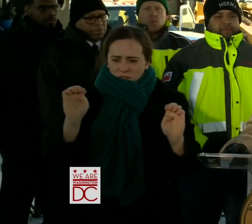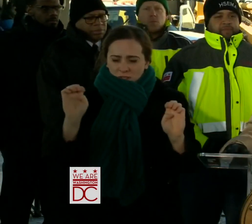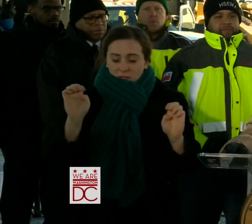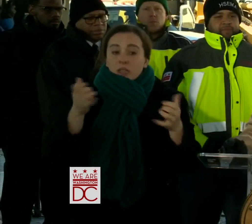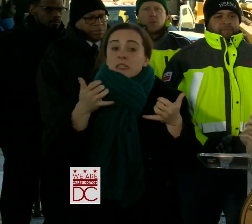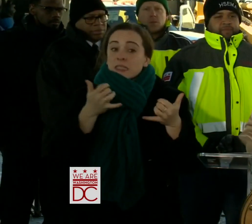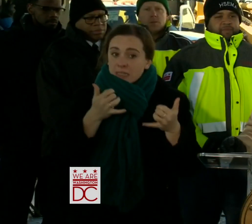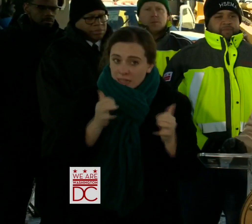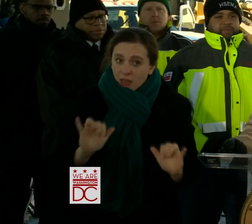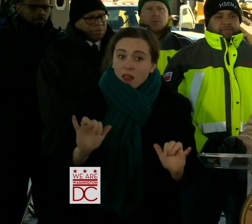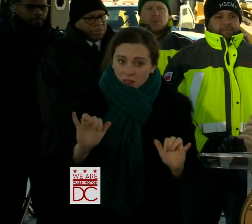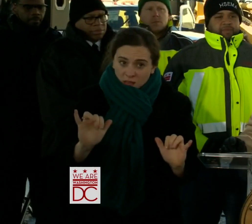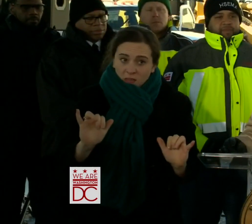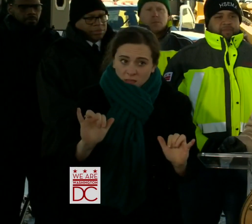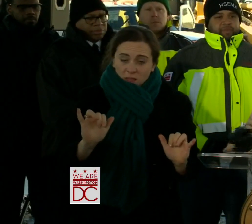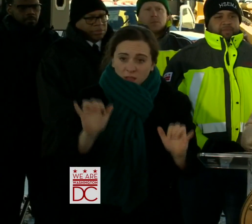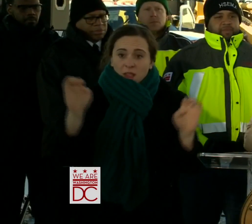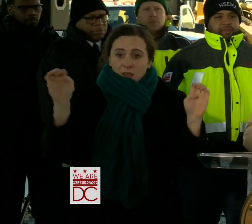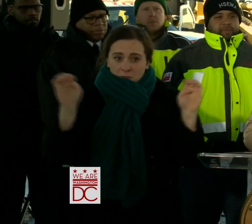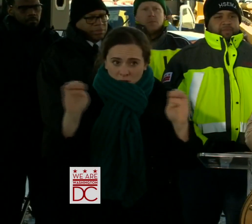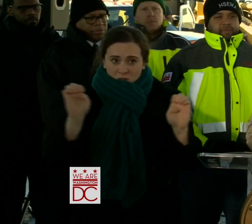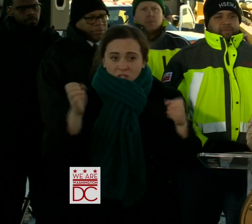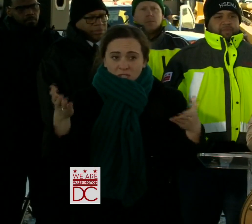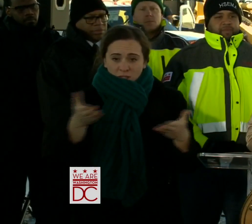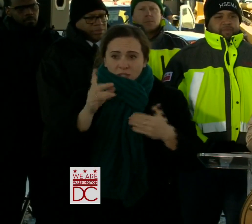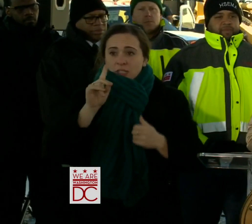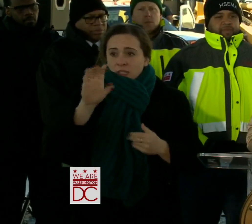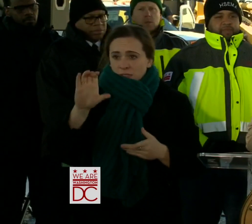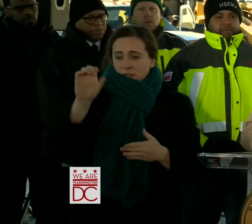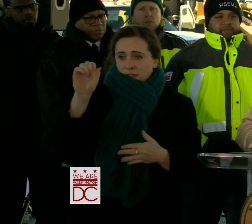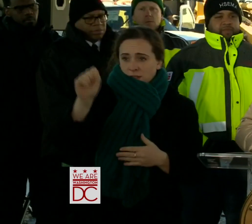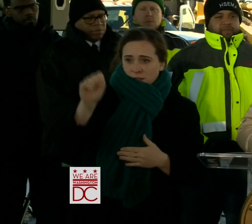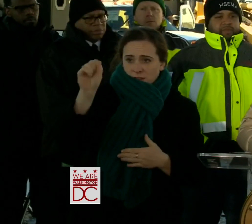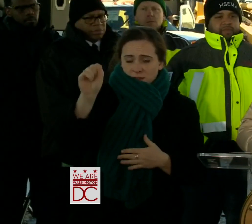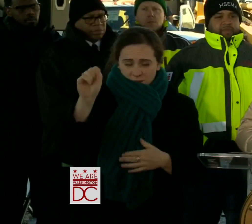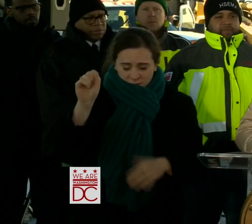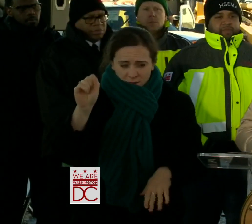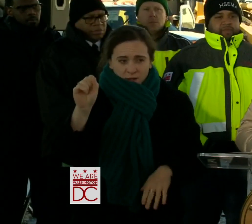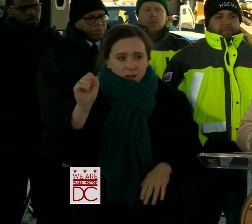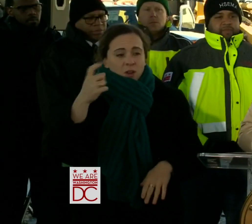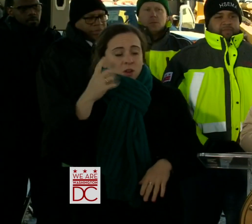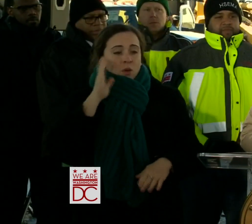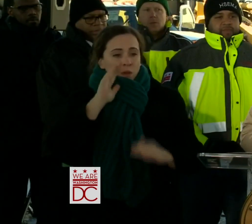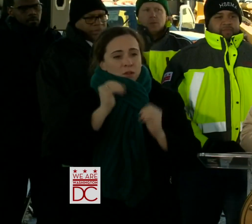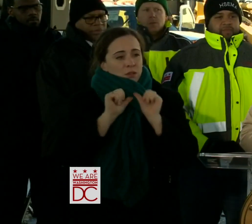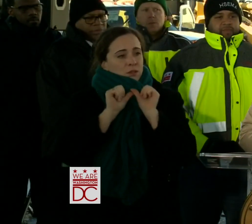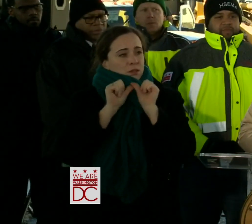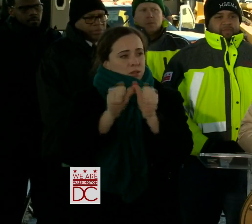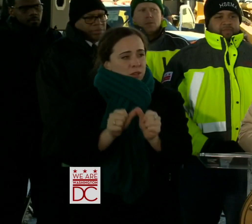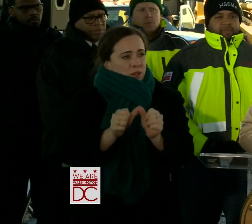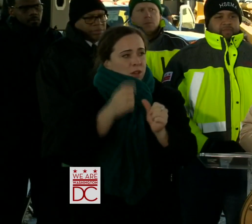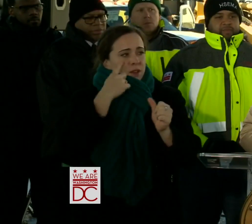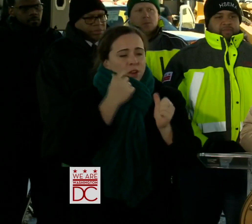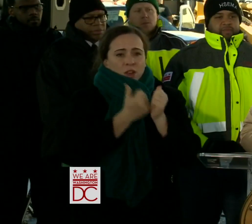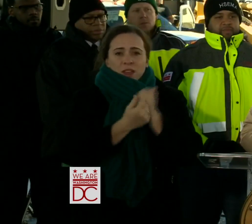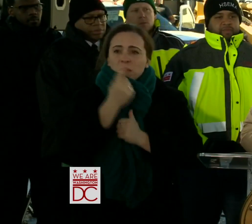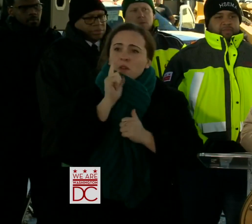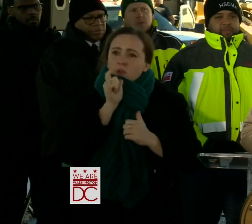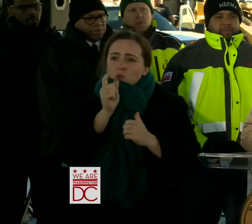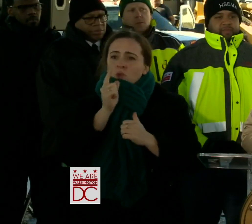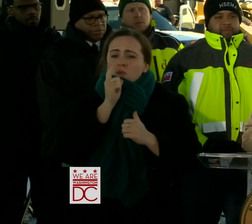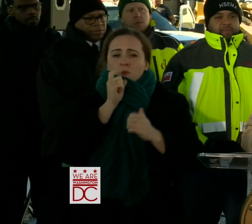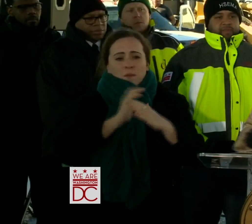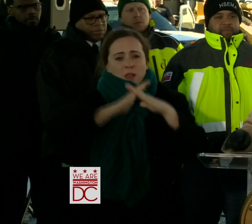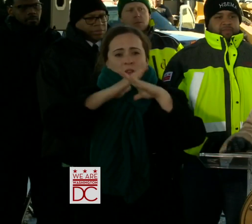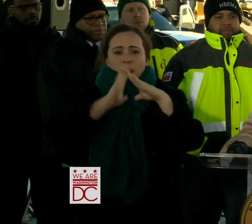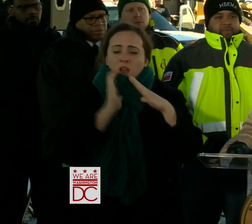still operating under an emergency in the district, and we will have to. For anybody who impedes our ability